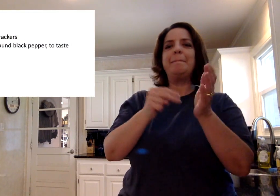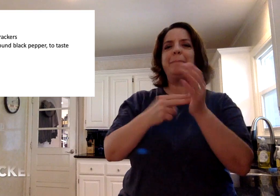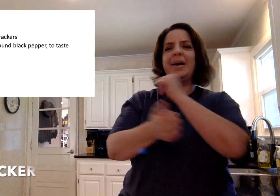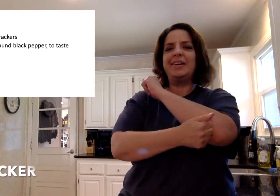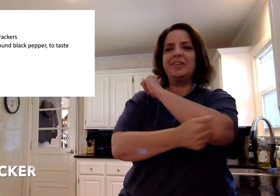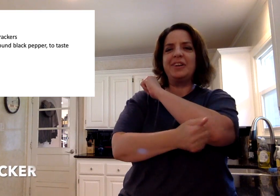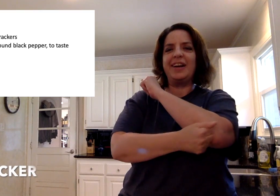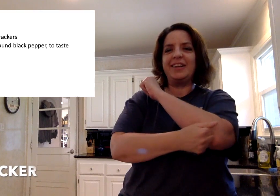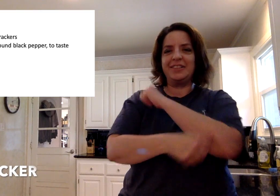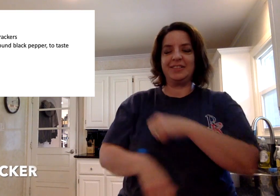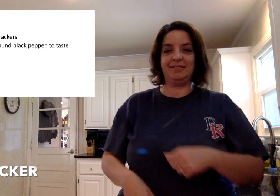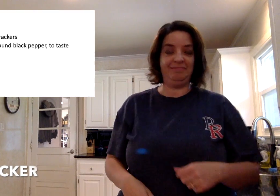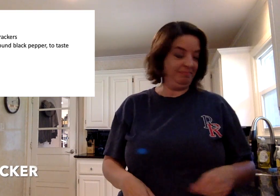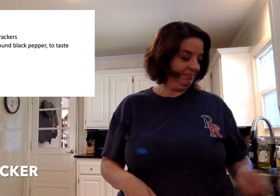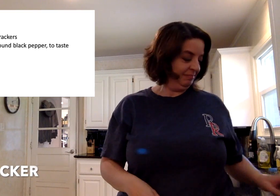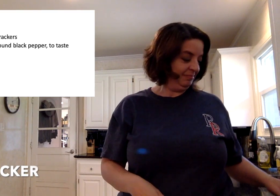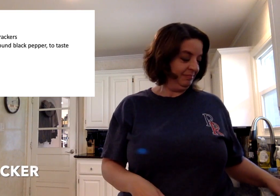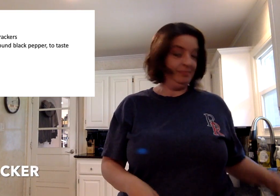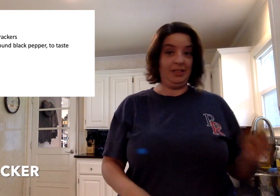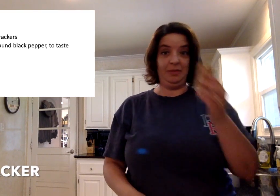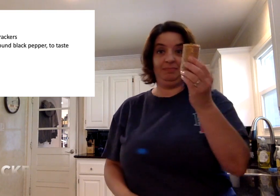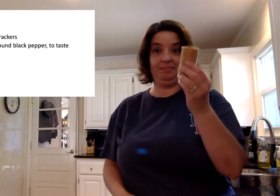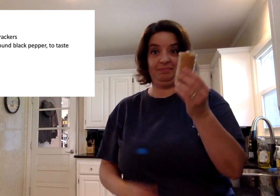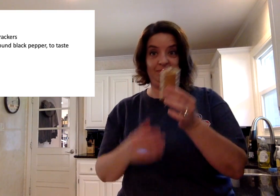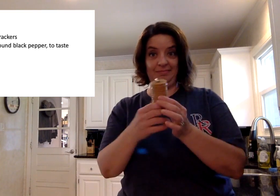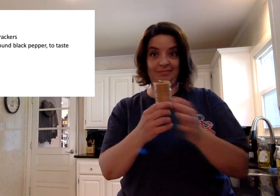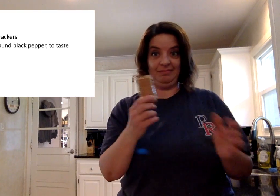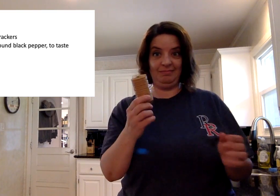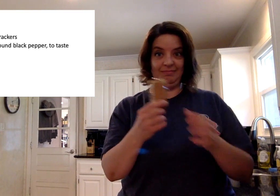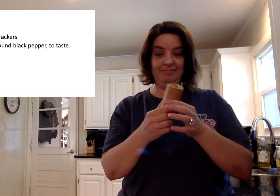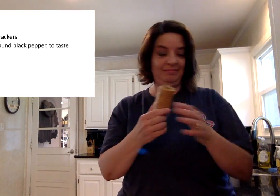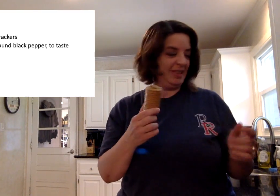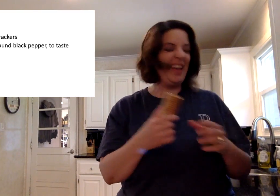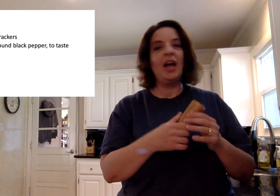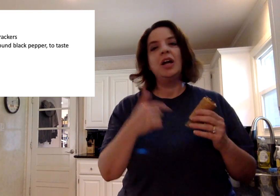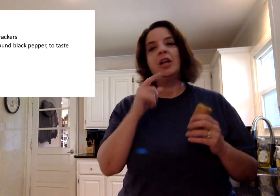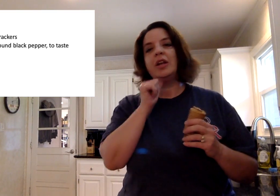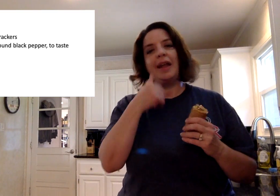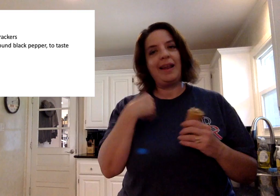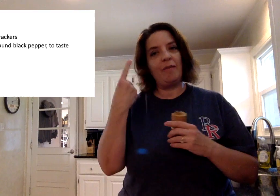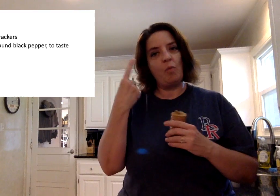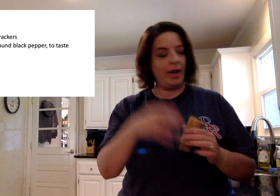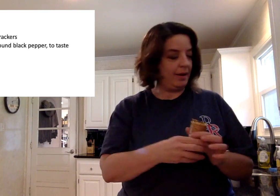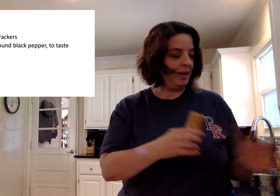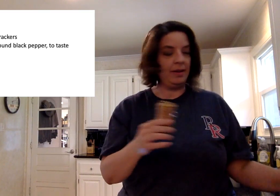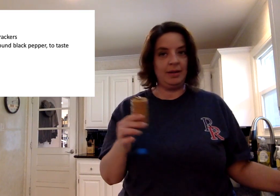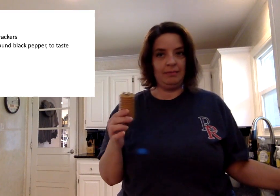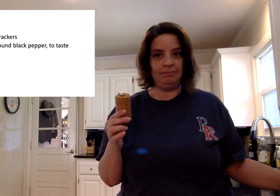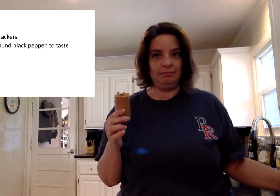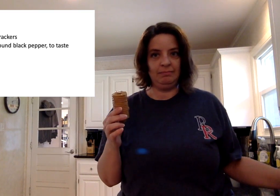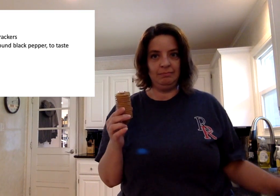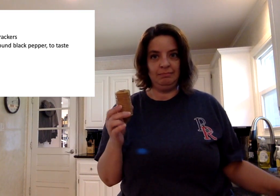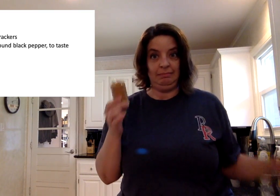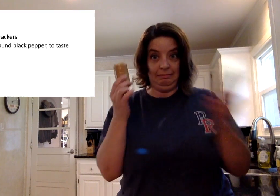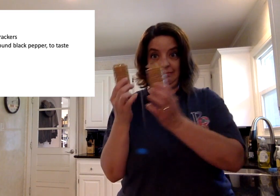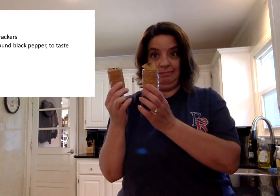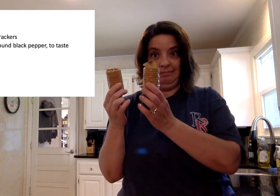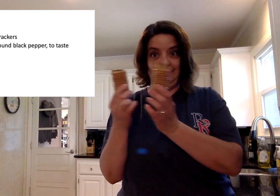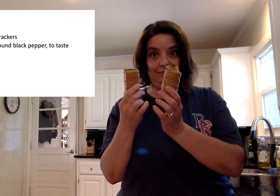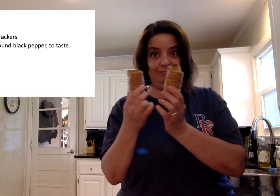sleeve of butter crackers, like this. I don't have one. I have 2 little